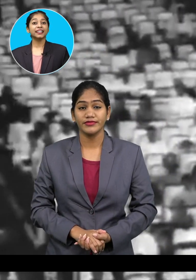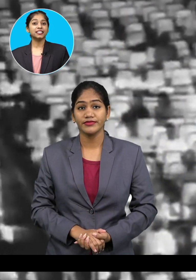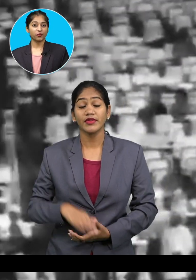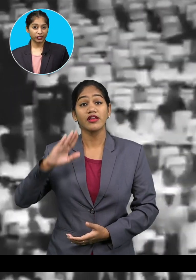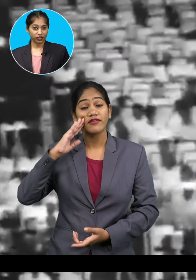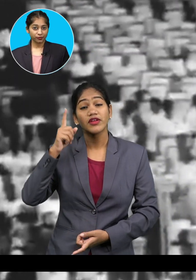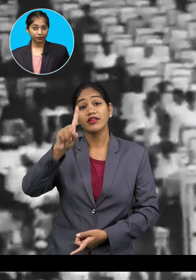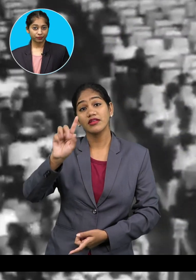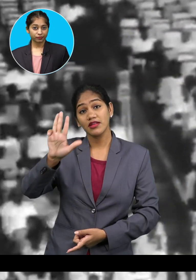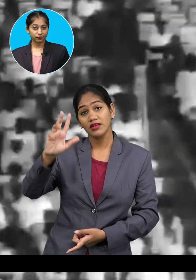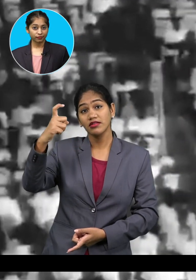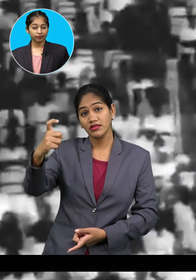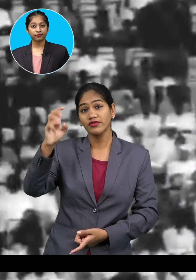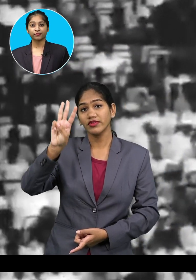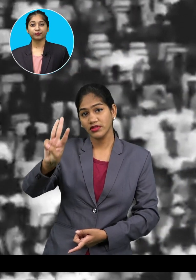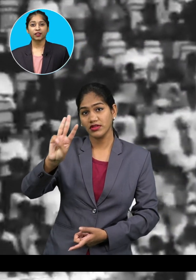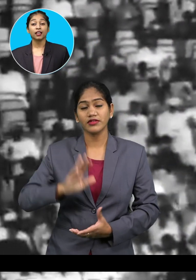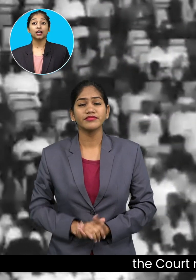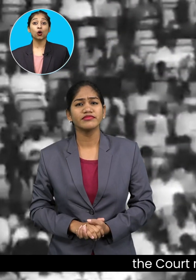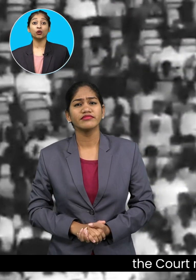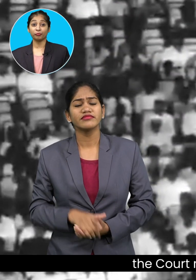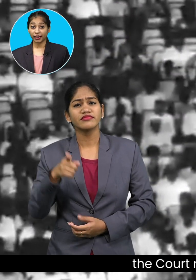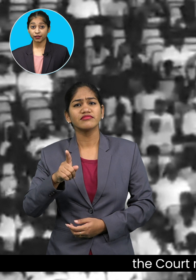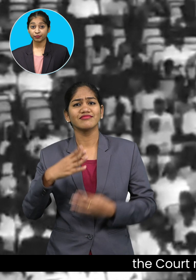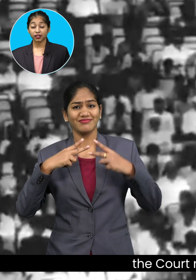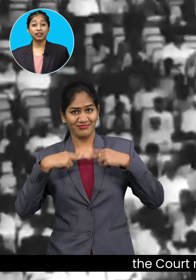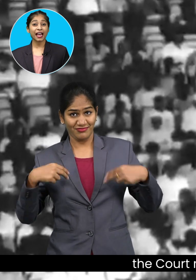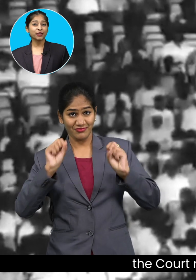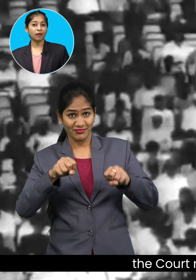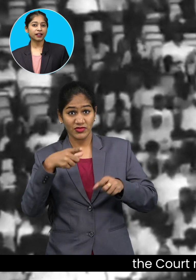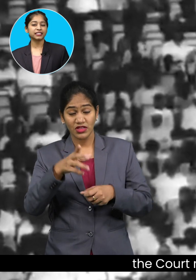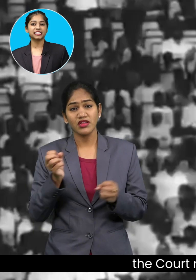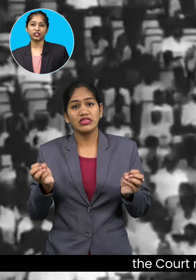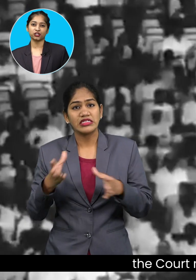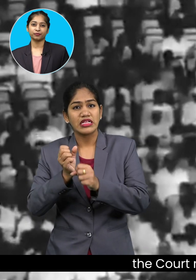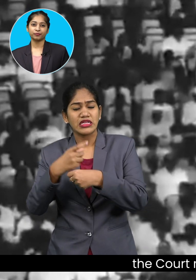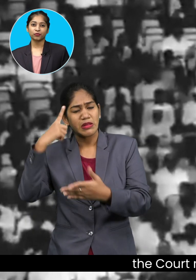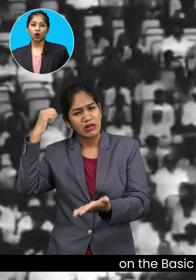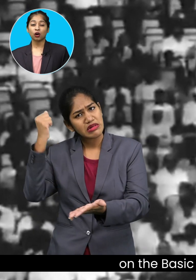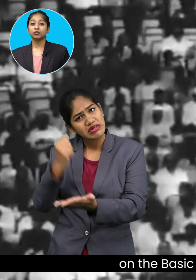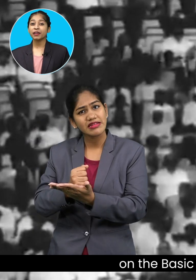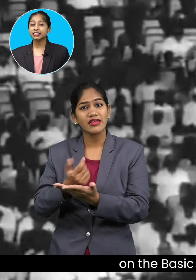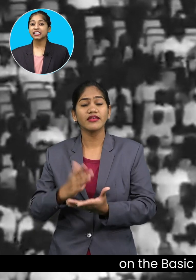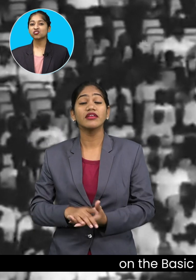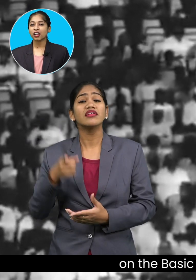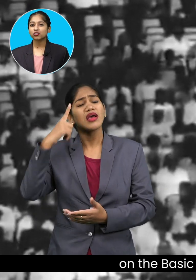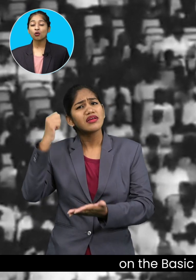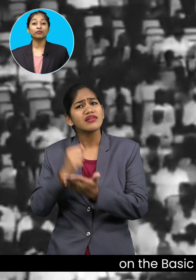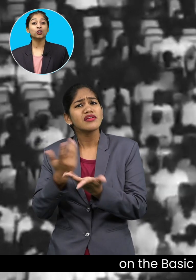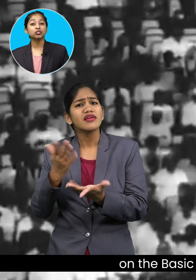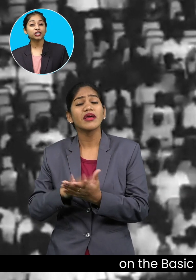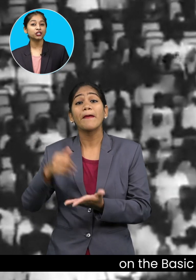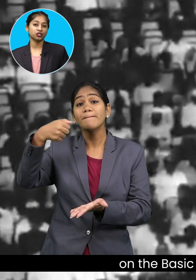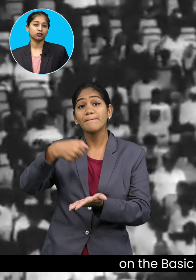In 1973, the court made a landmark decision on the basic structure